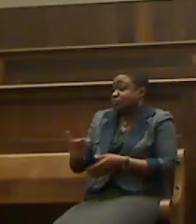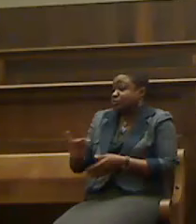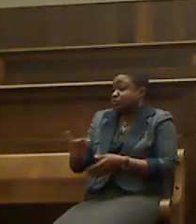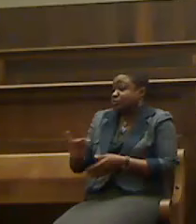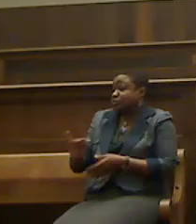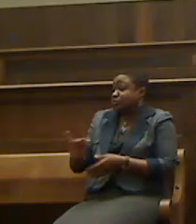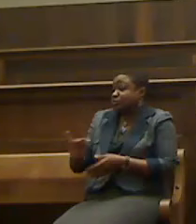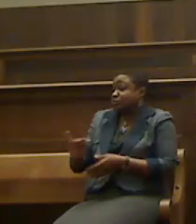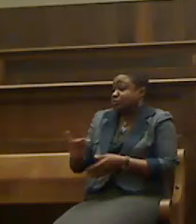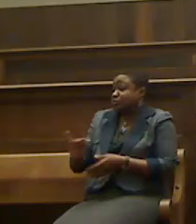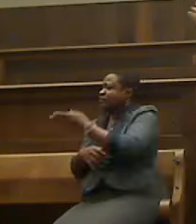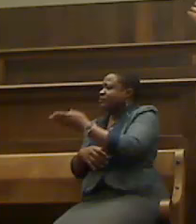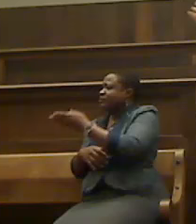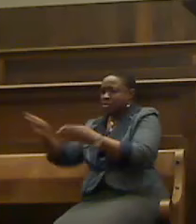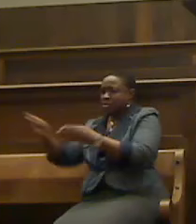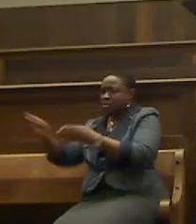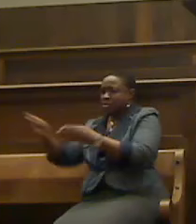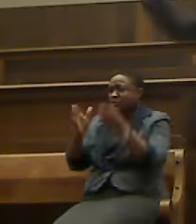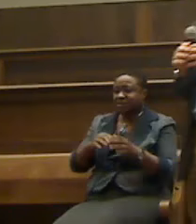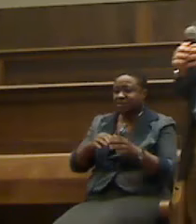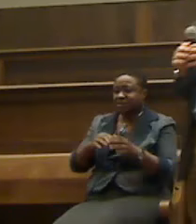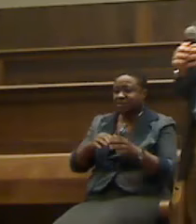Hold on, let me get someone else a chance, okay? Go ahead.